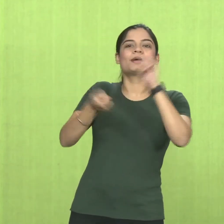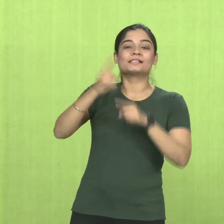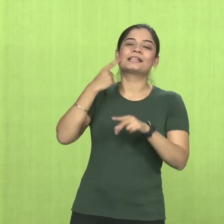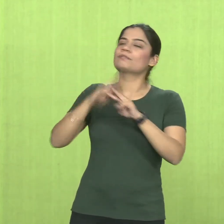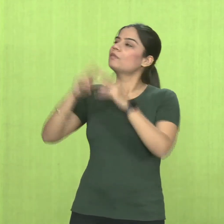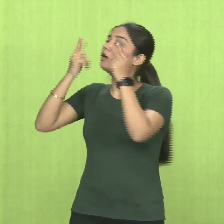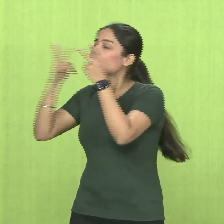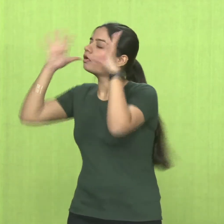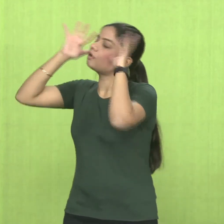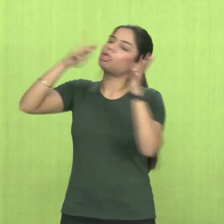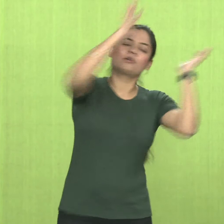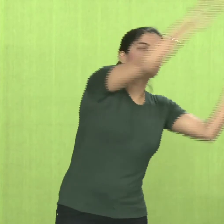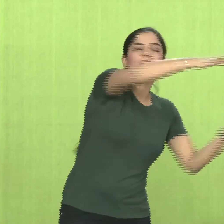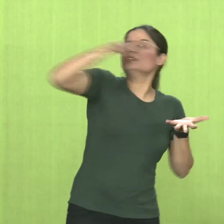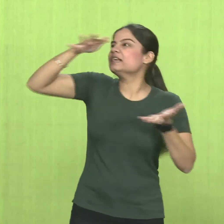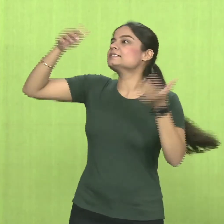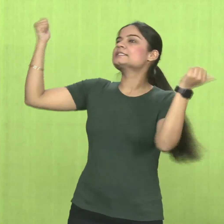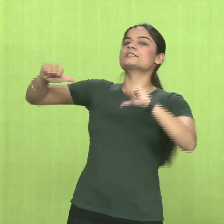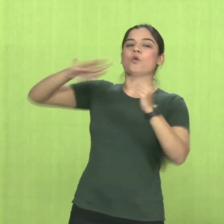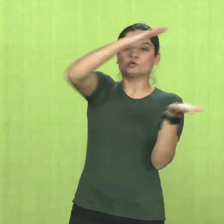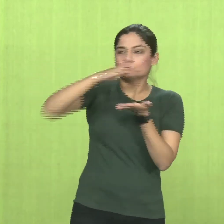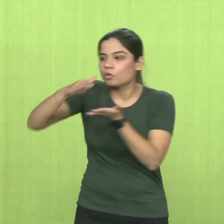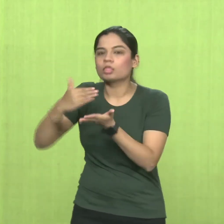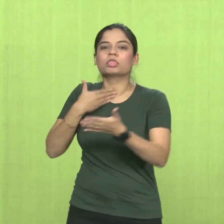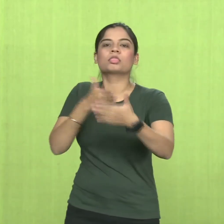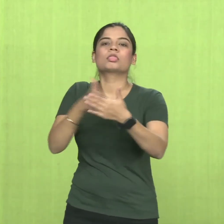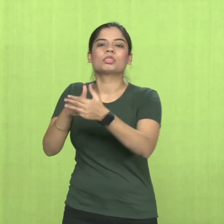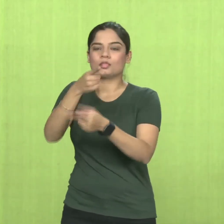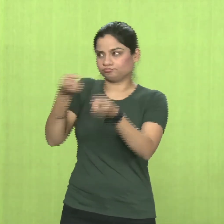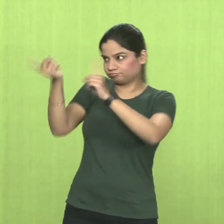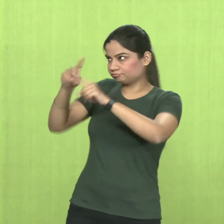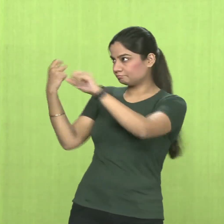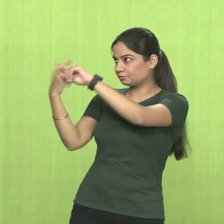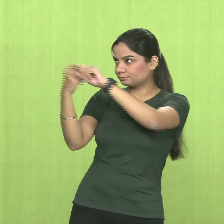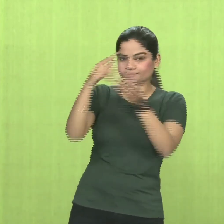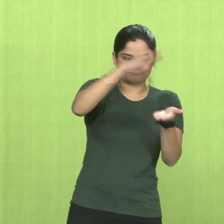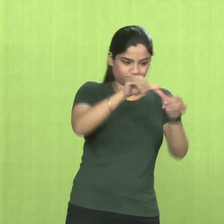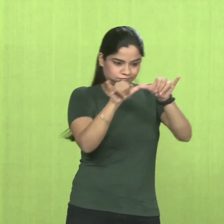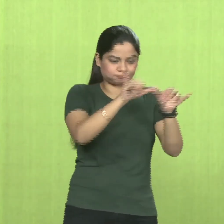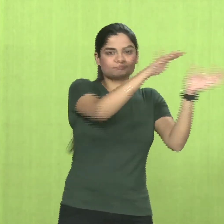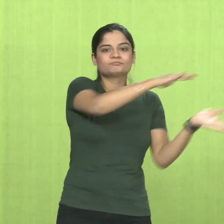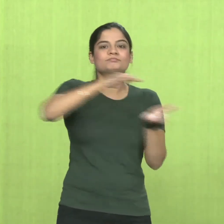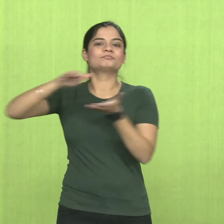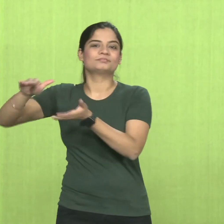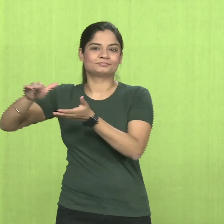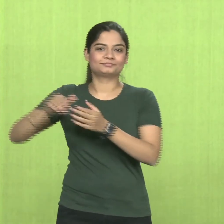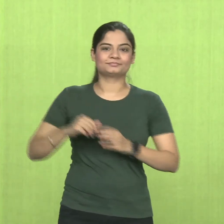of your house. Don't overbuy things and then you don't have storage, it will go bad. So buy it according to the storage.